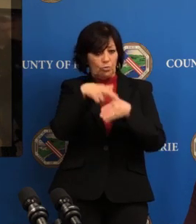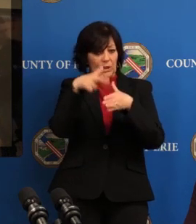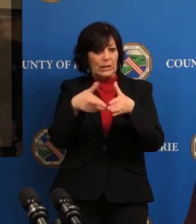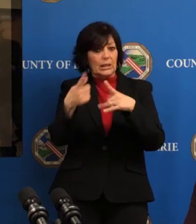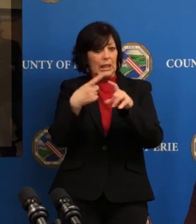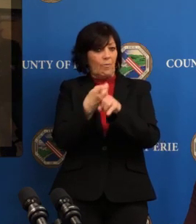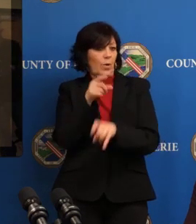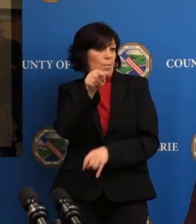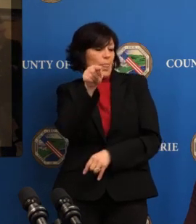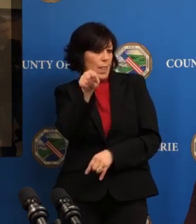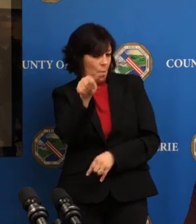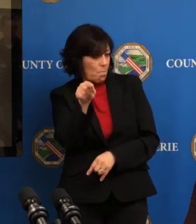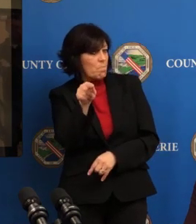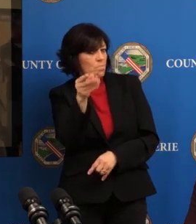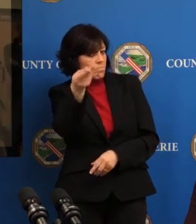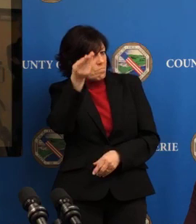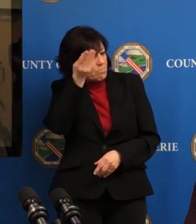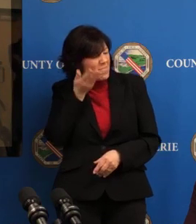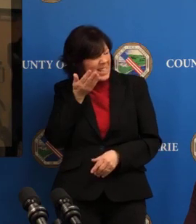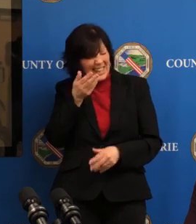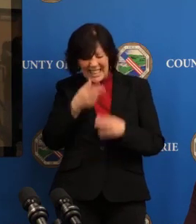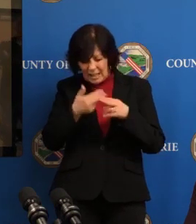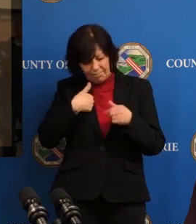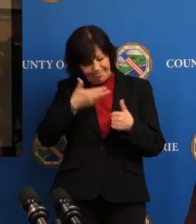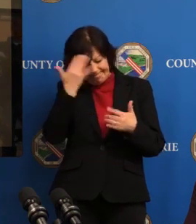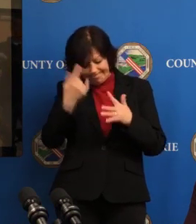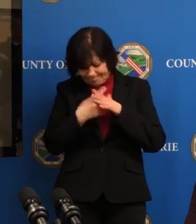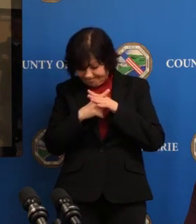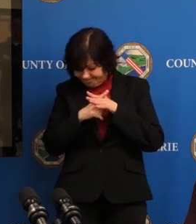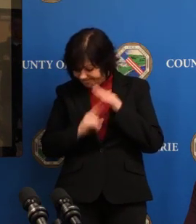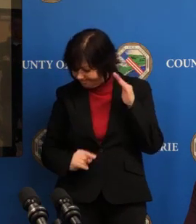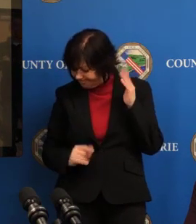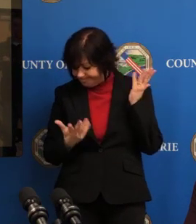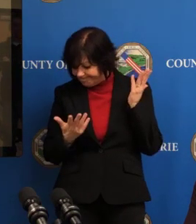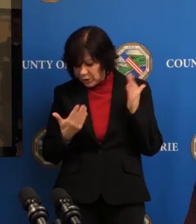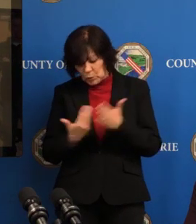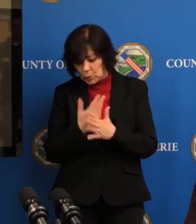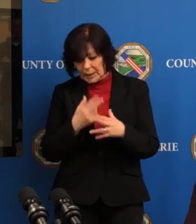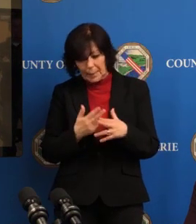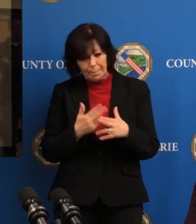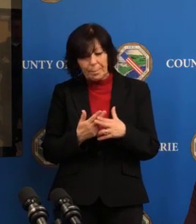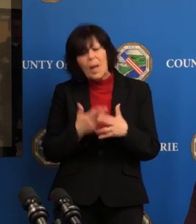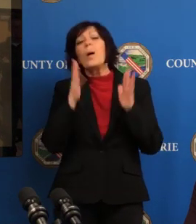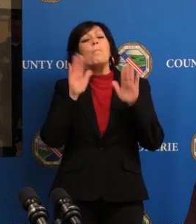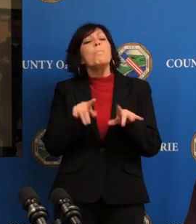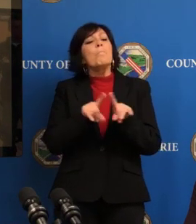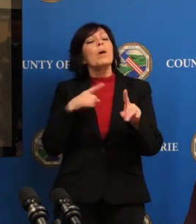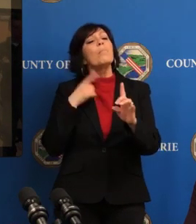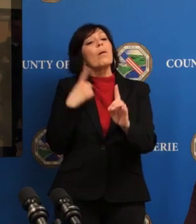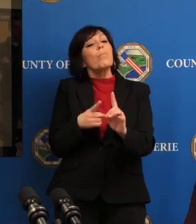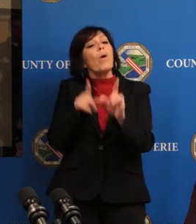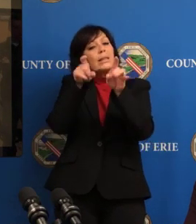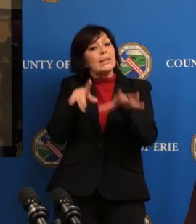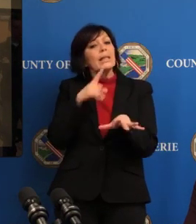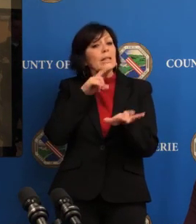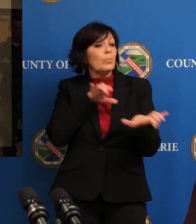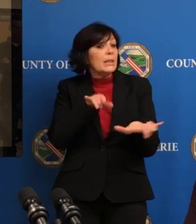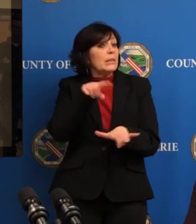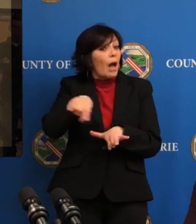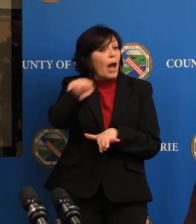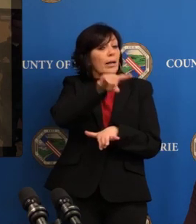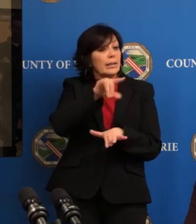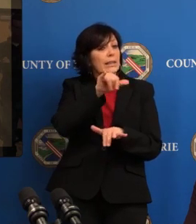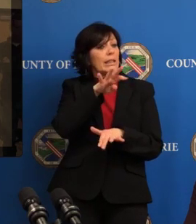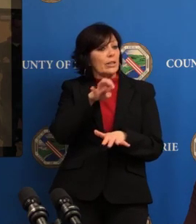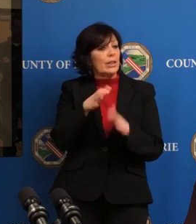that other organization. The name just escapes me. It was a different name I hadn't recognized before. So tests are being performed on Erie County residents. As we said, we